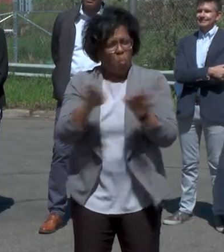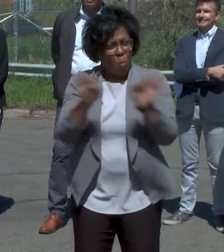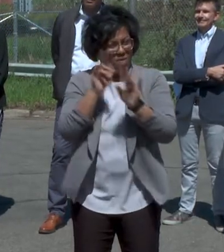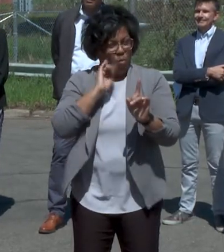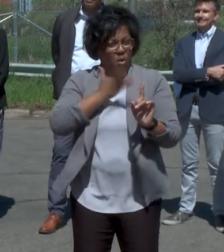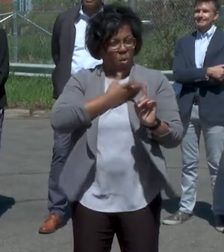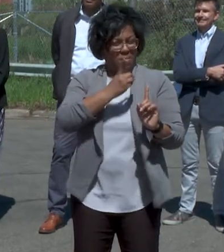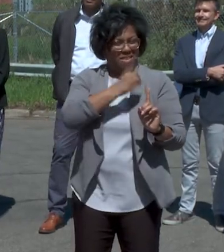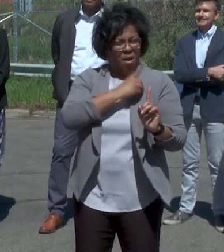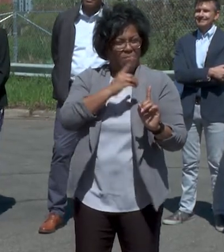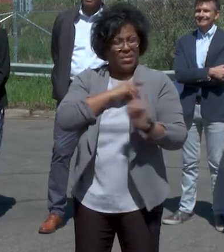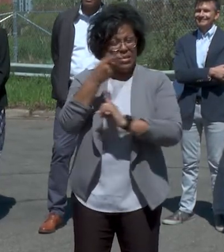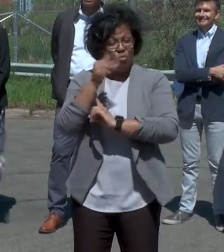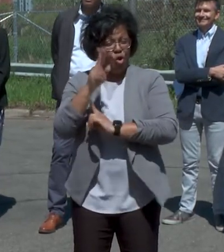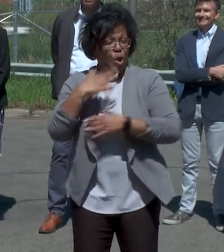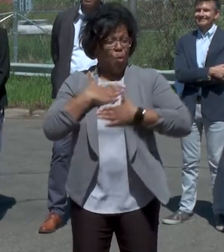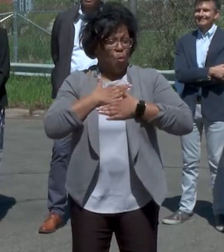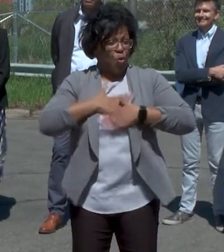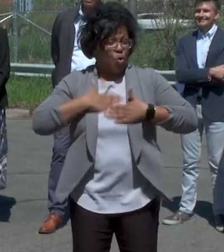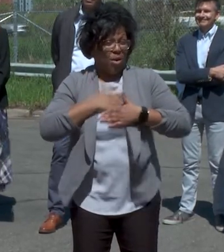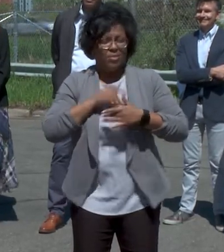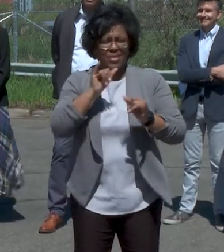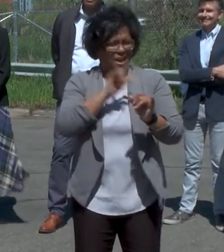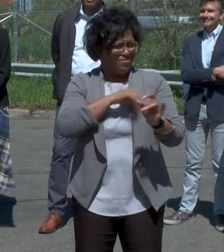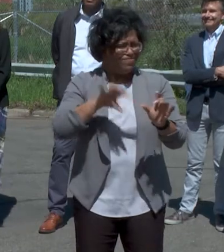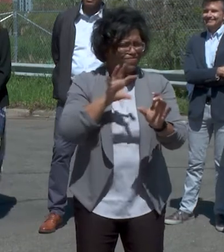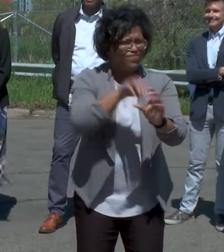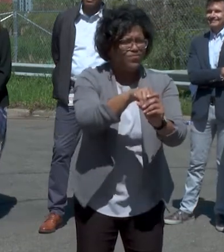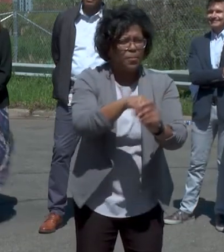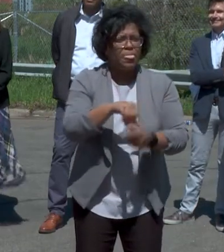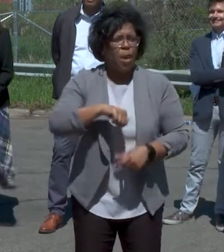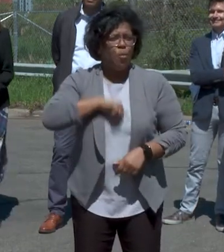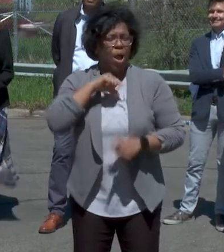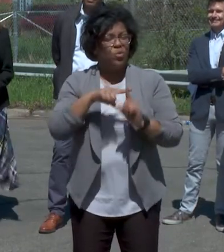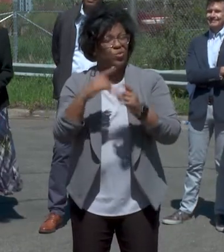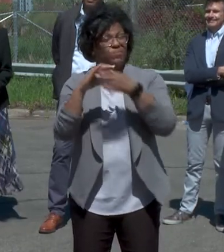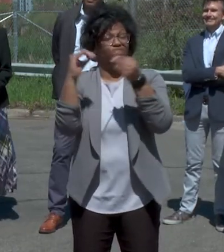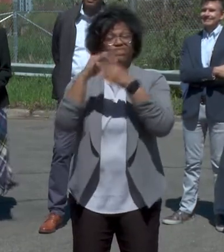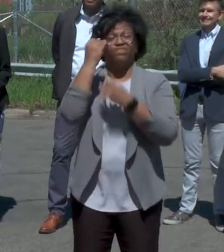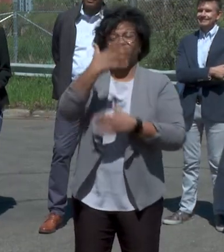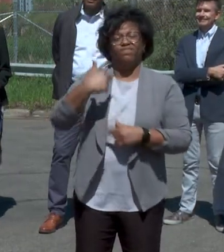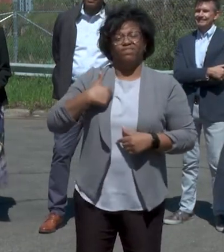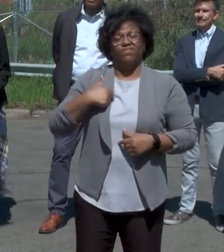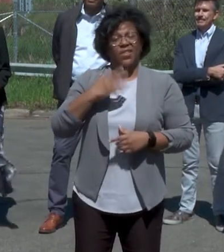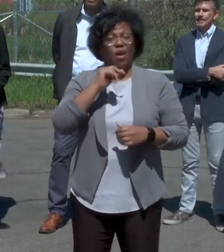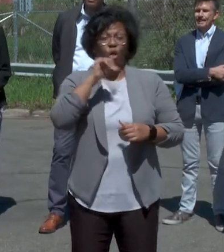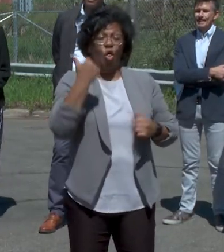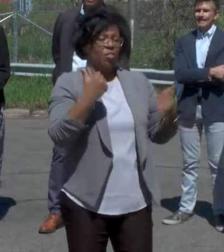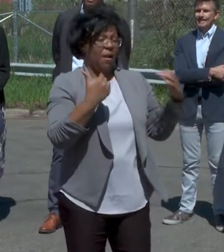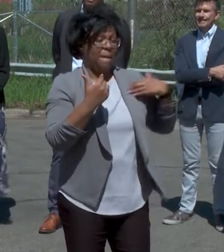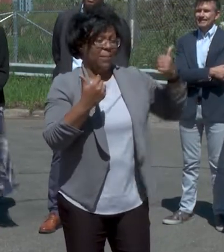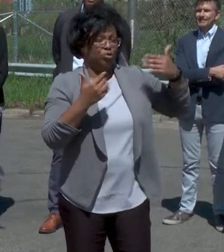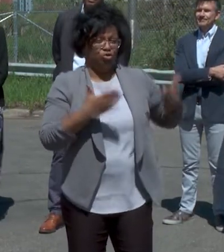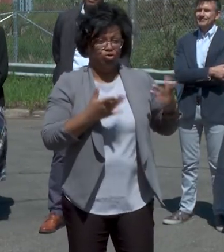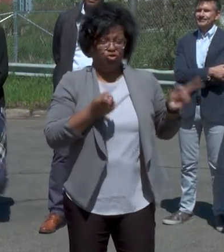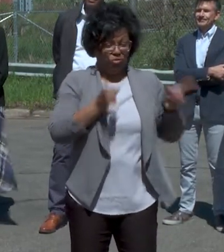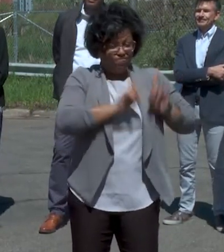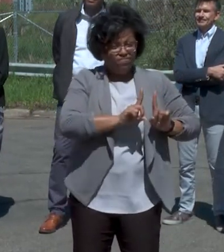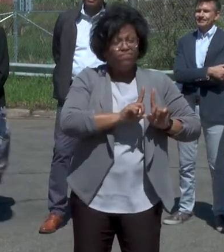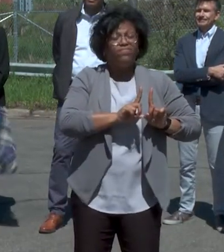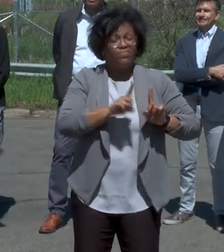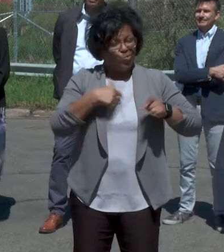leader. And I'm also very proud to say that I and the other Park Board commissioners are active, engaged,